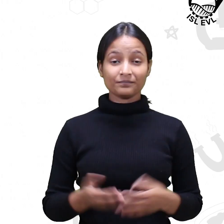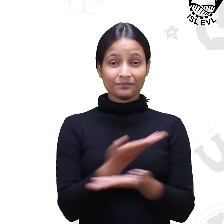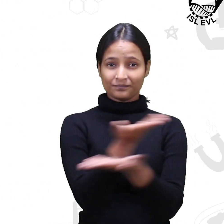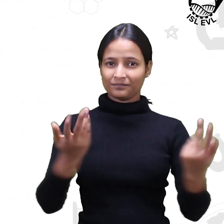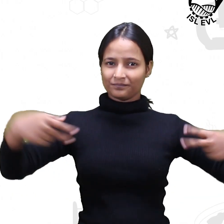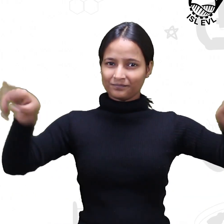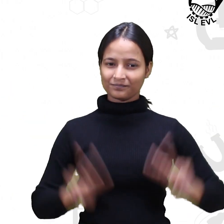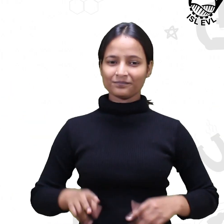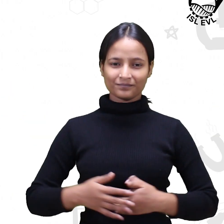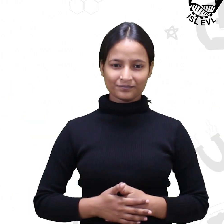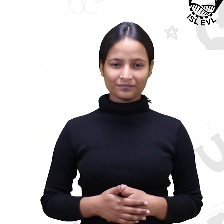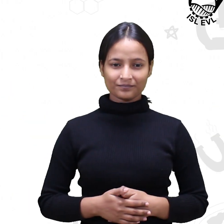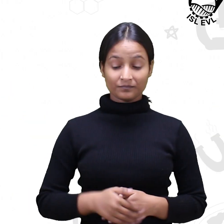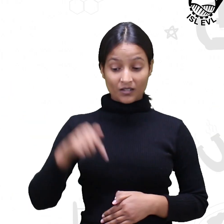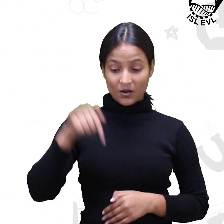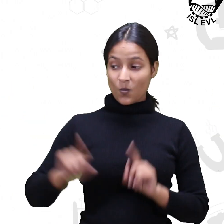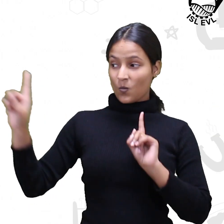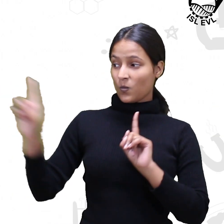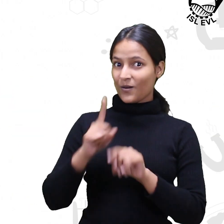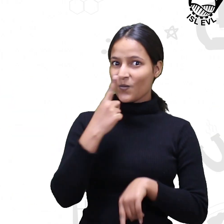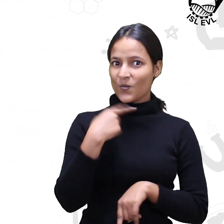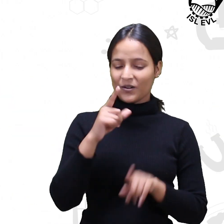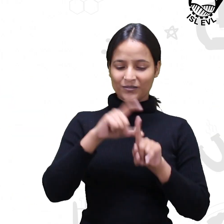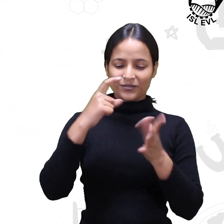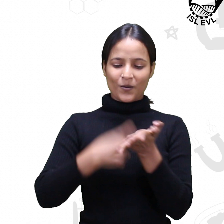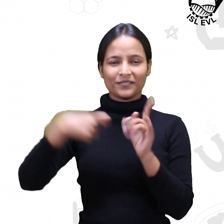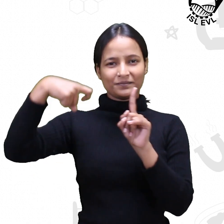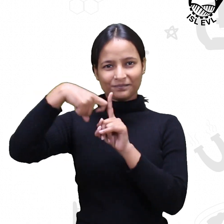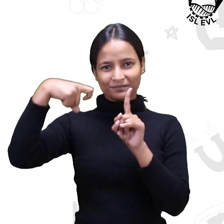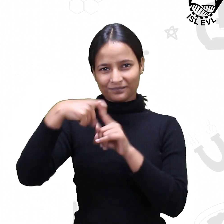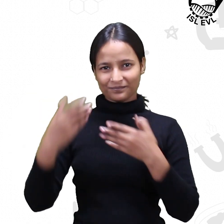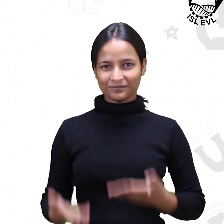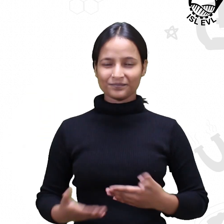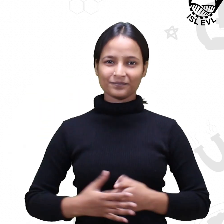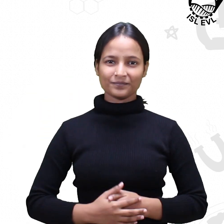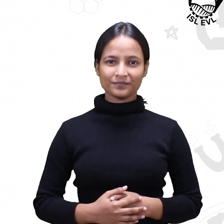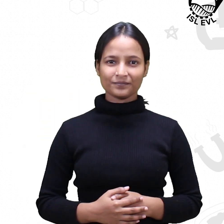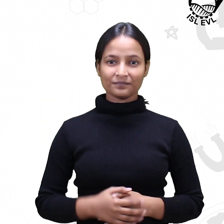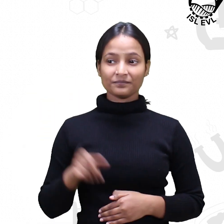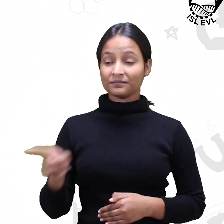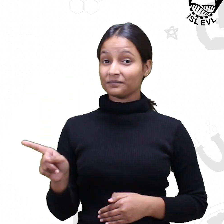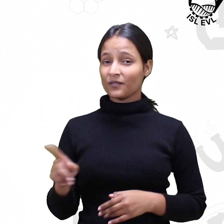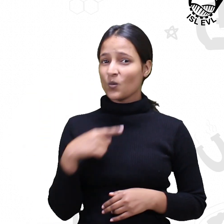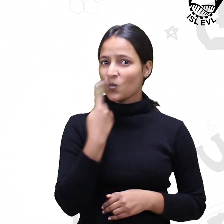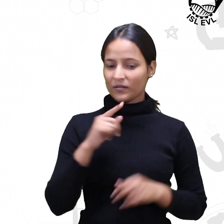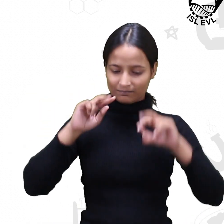Welcome back. And now we have with us Dr. Karishma Kaushik. She's a scientist who works